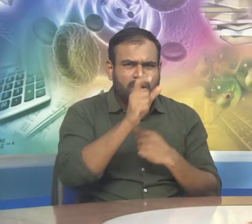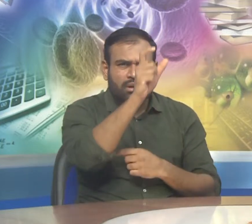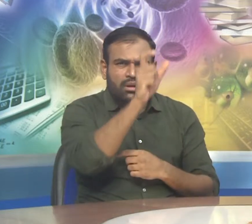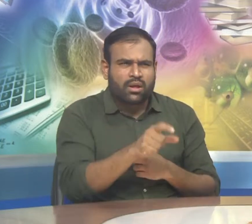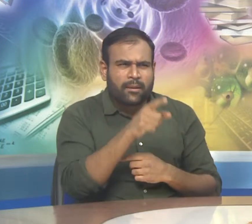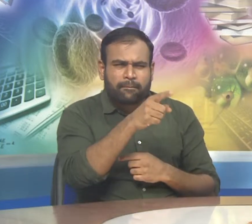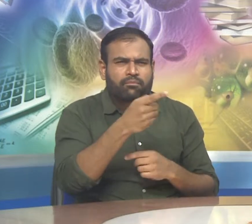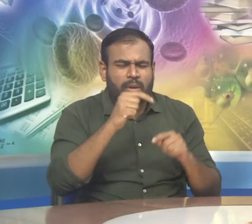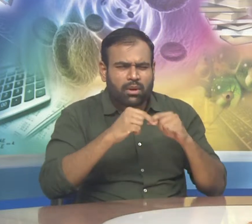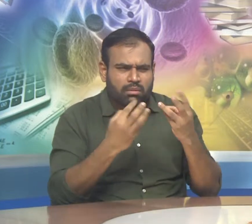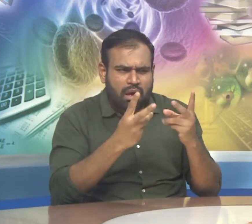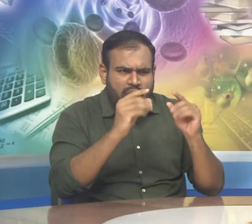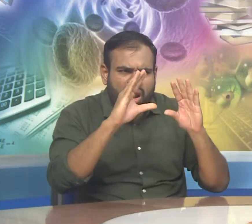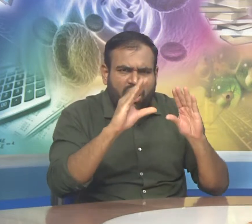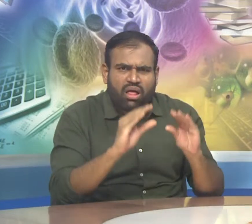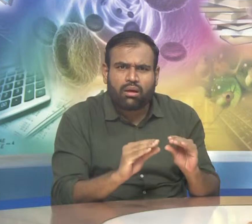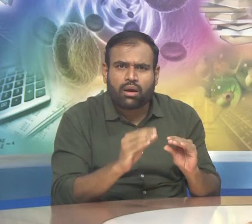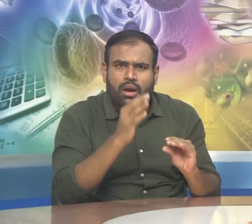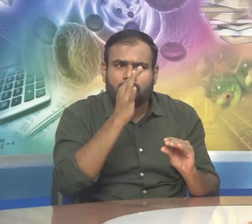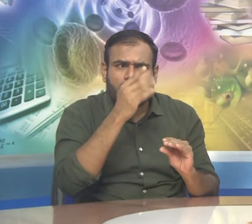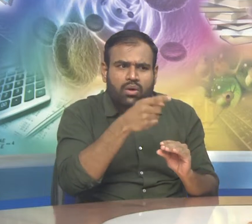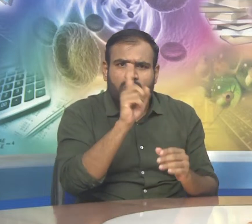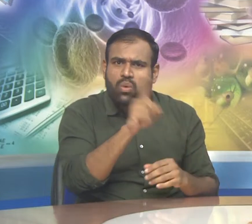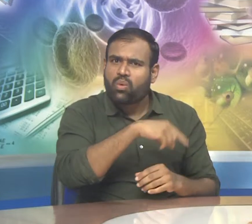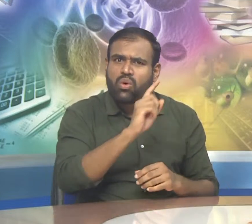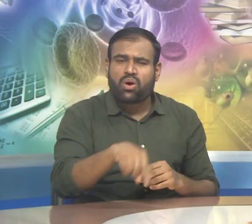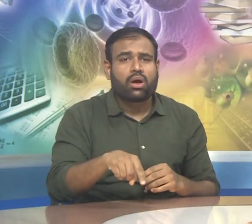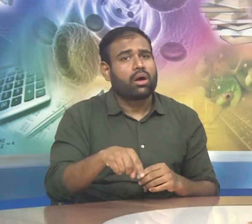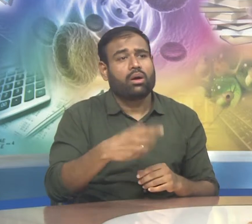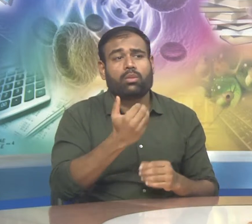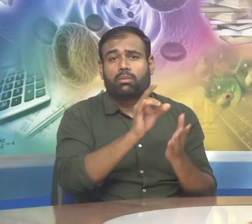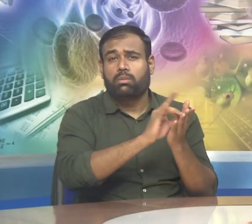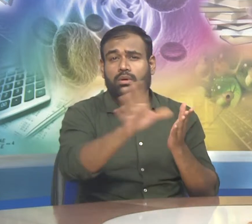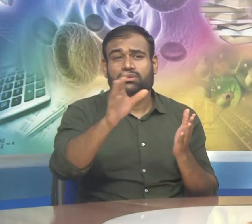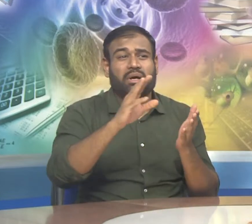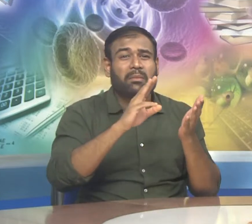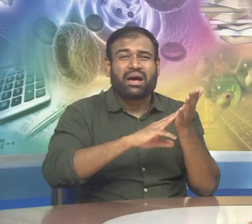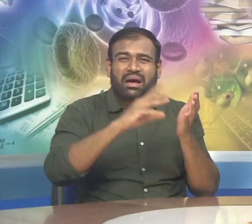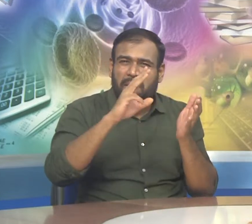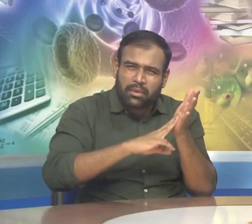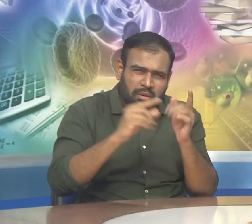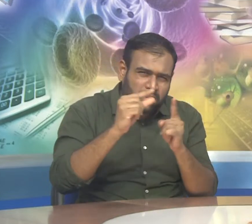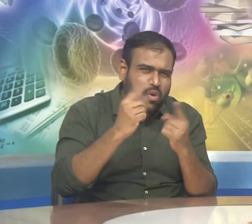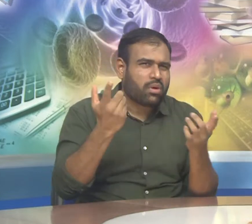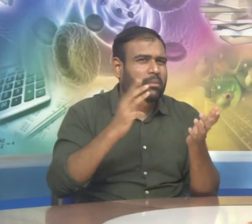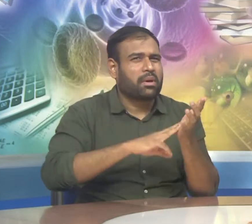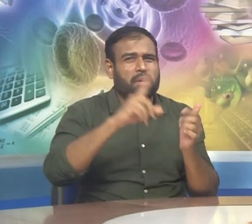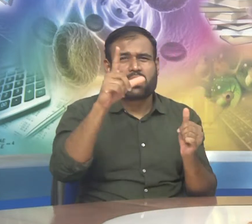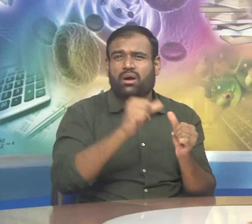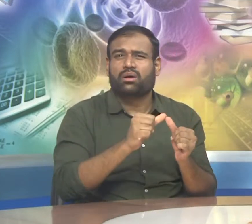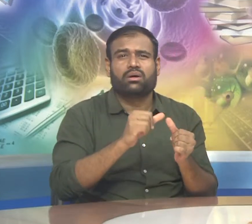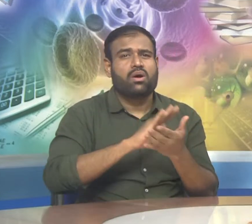Can set aside the election of a member if it finds that he or